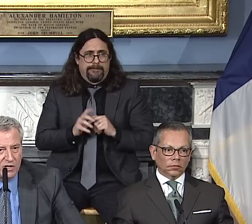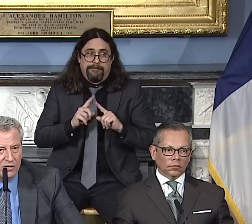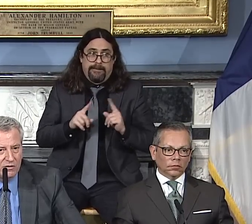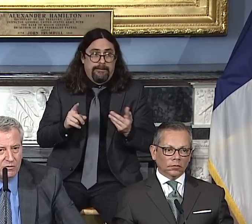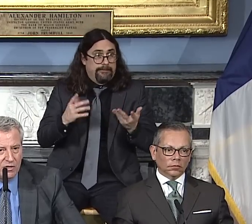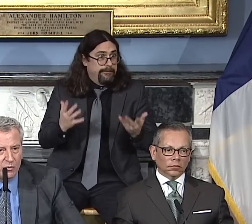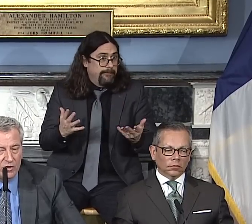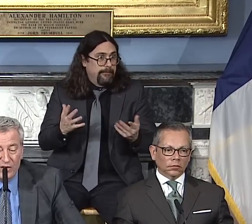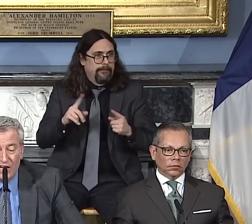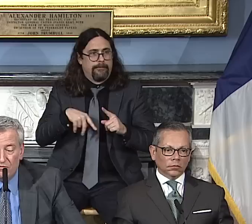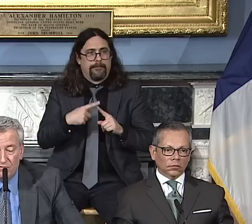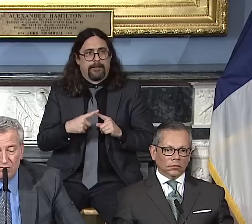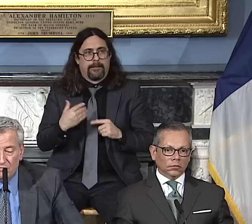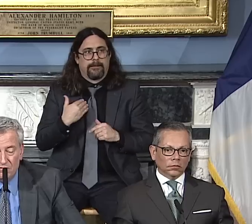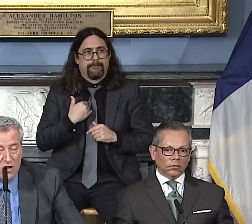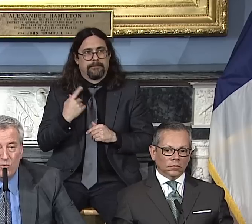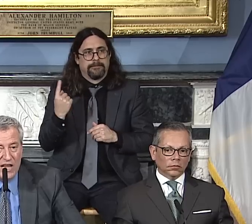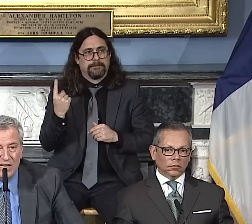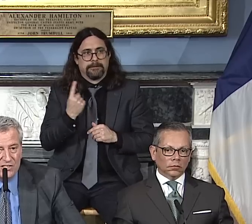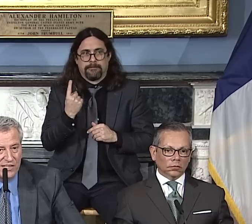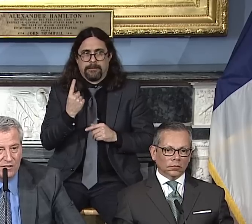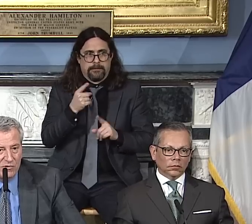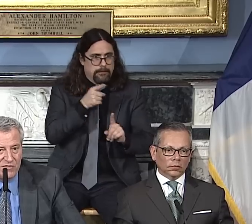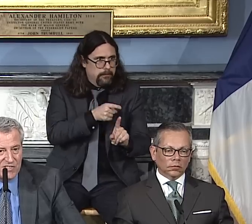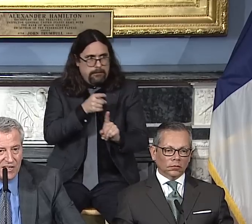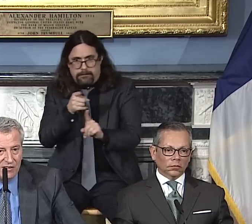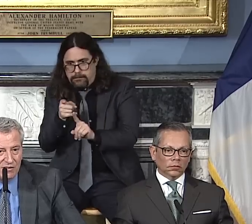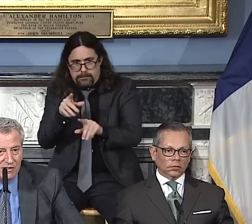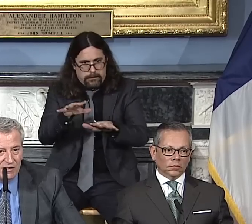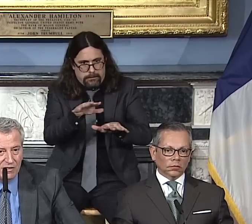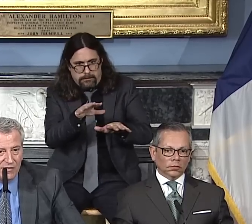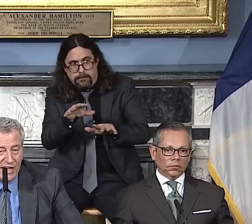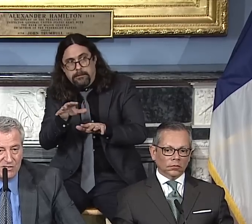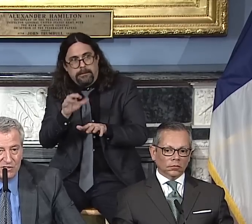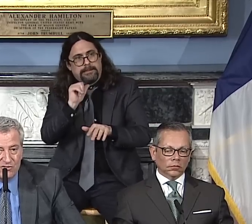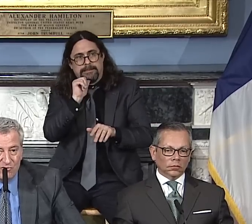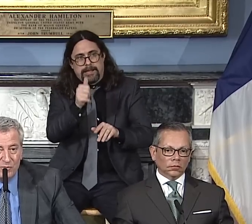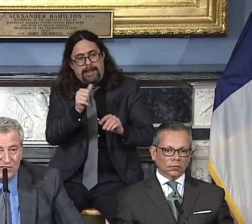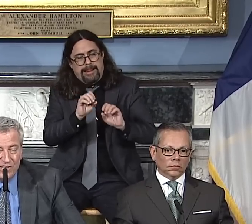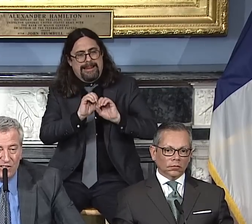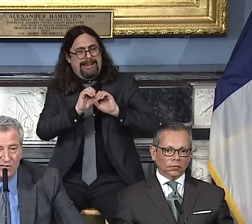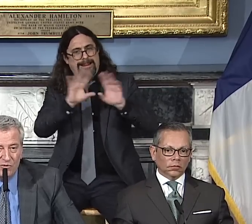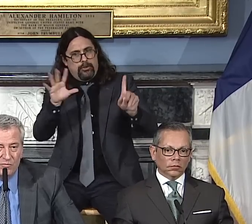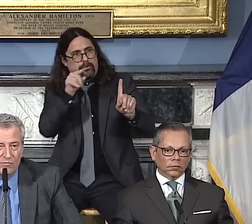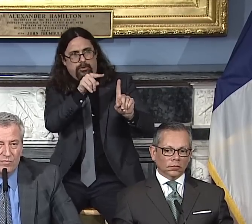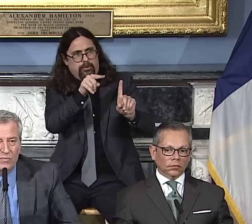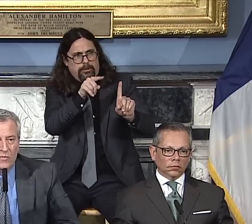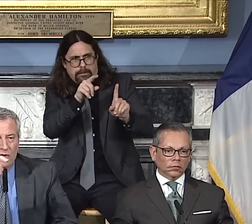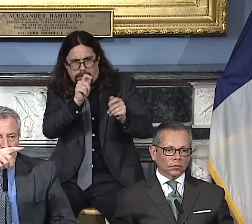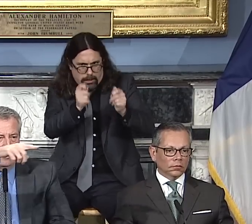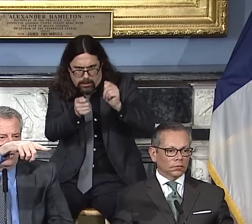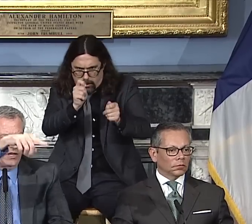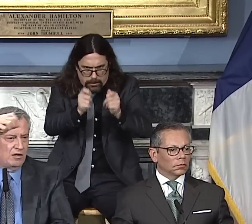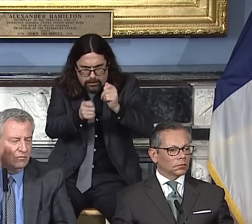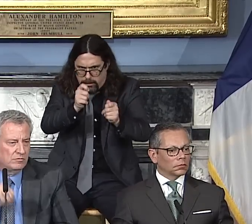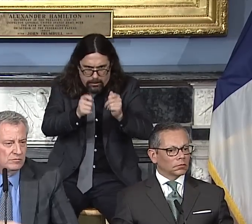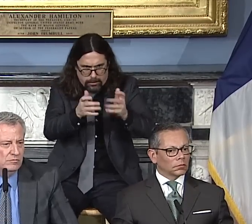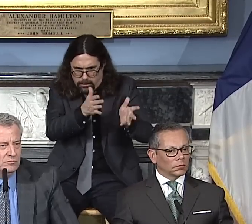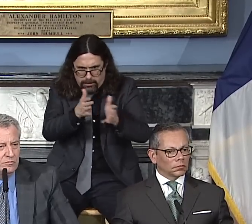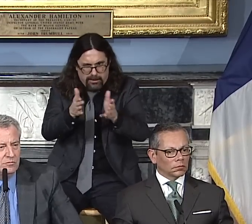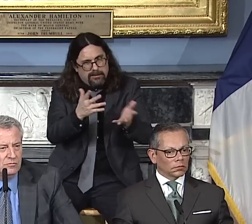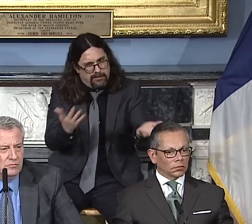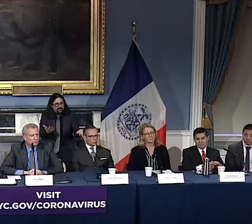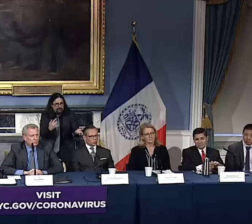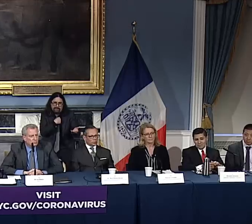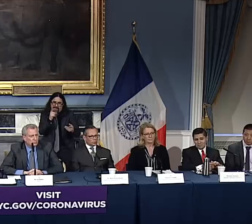moving target. You know, we don't have, no day is like the previous day, and that's extremely challenging. Okay.